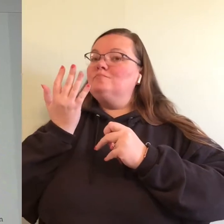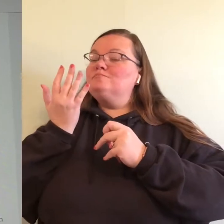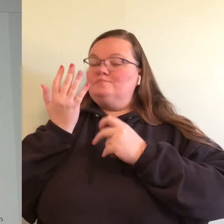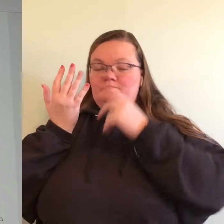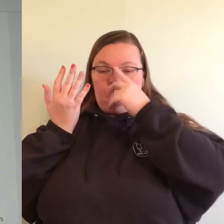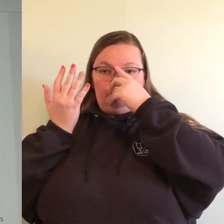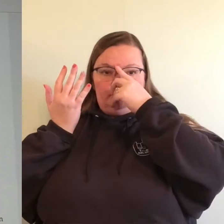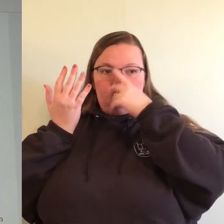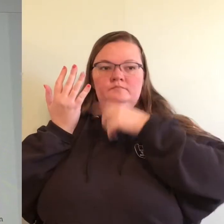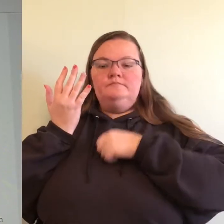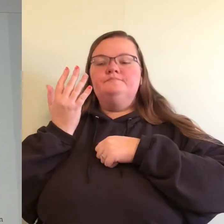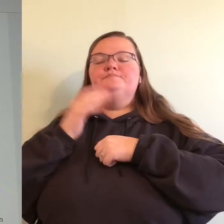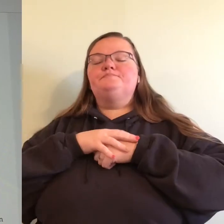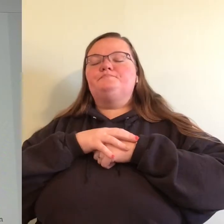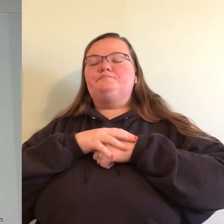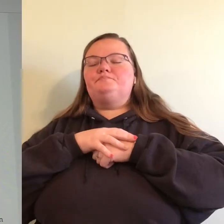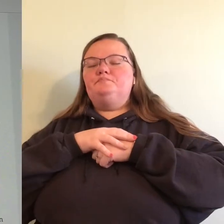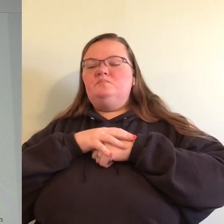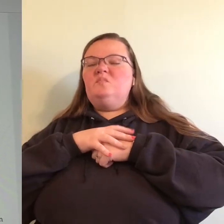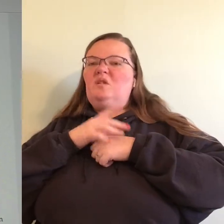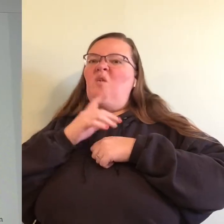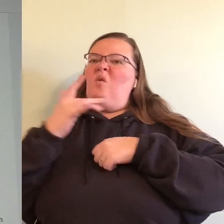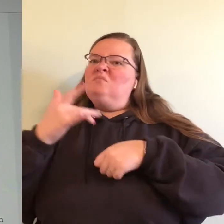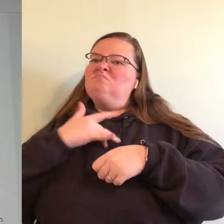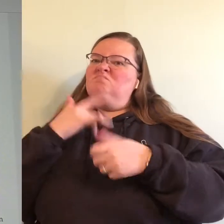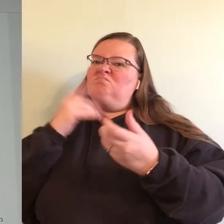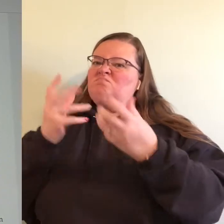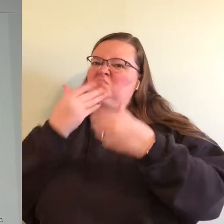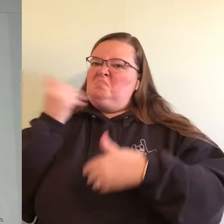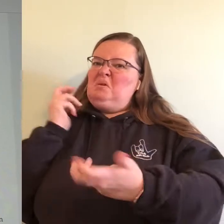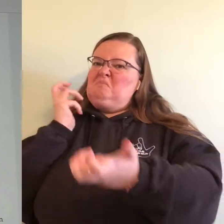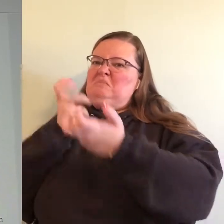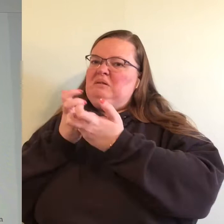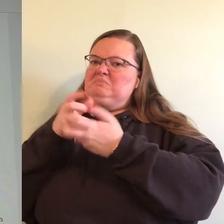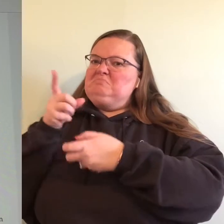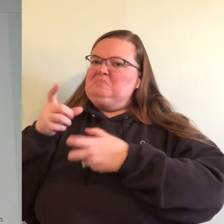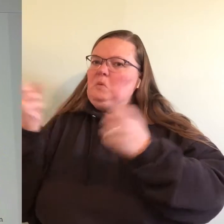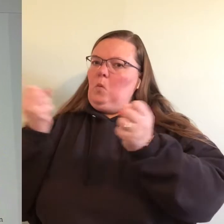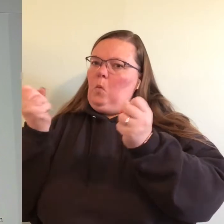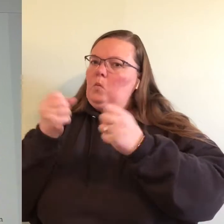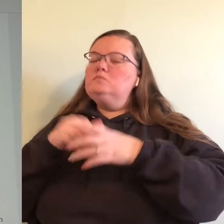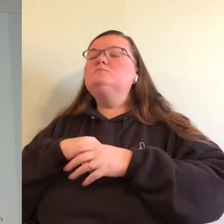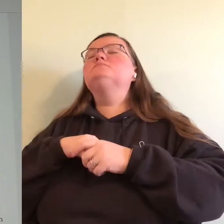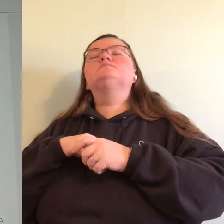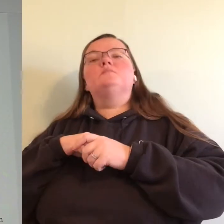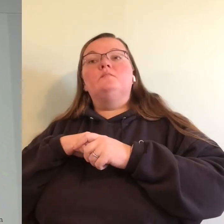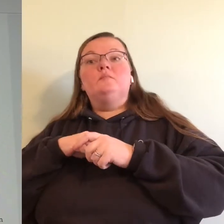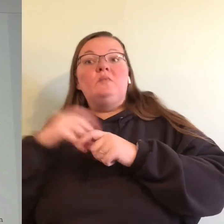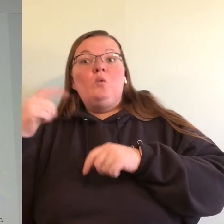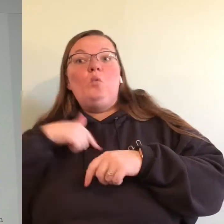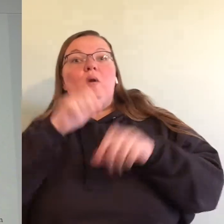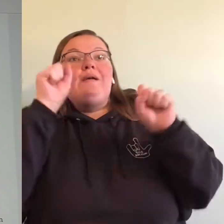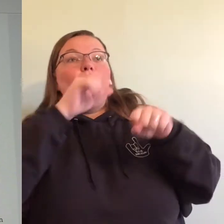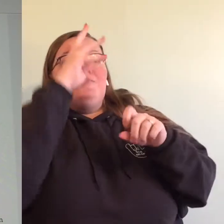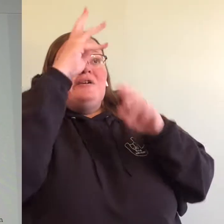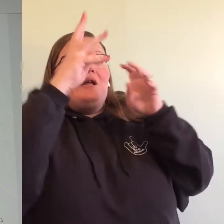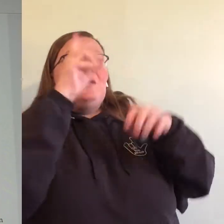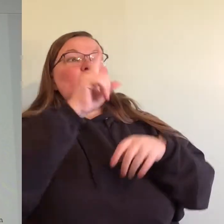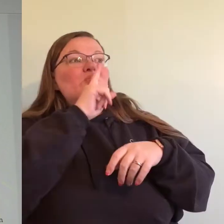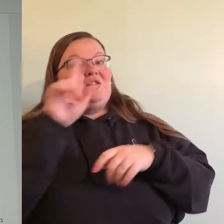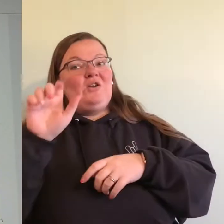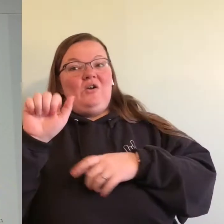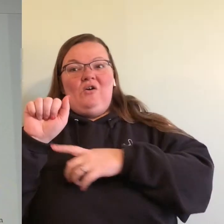the others looked better in their new get-ups and more suitable to the landscapes. "Well, we can pretend we are